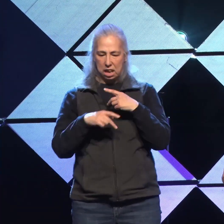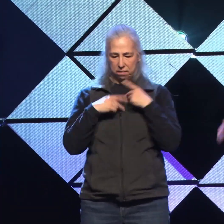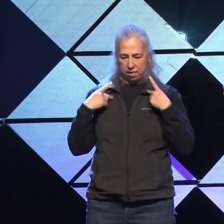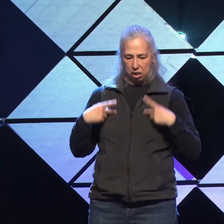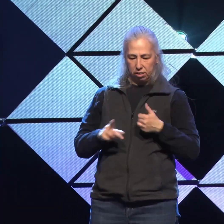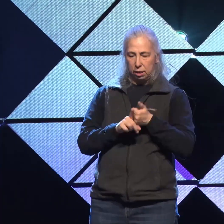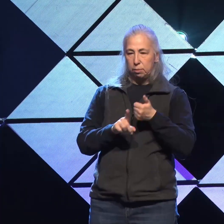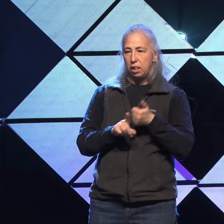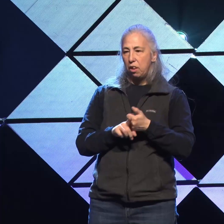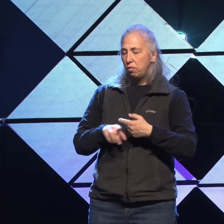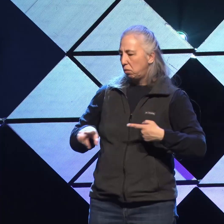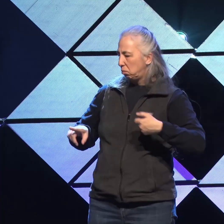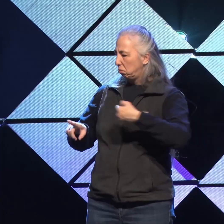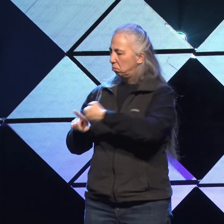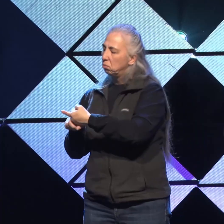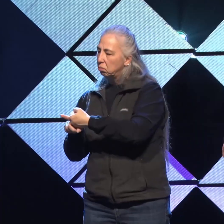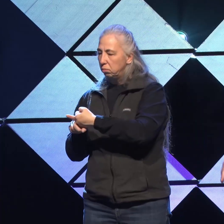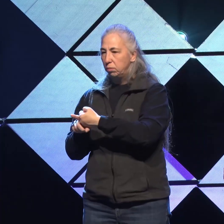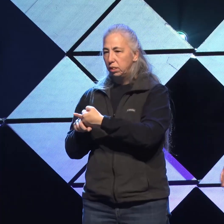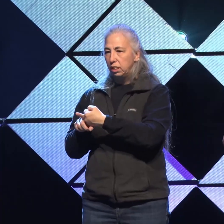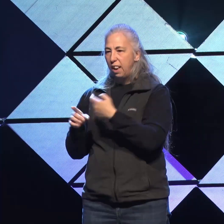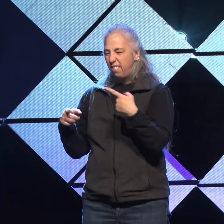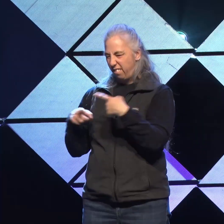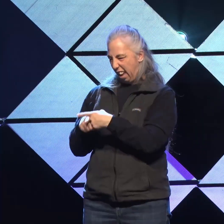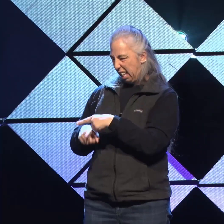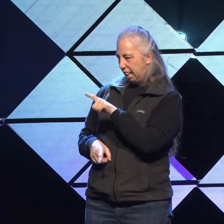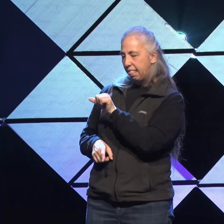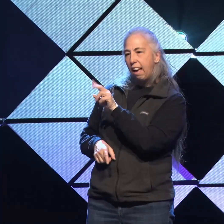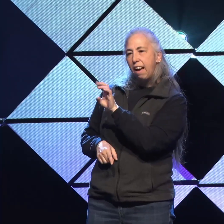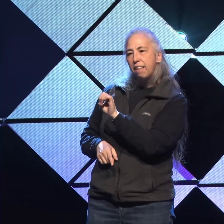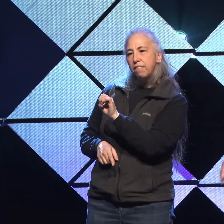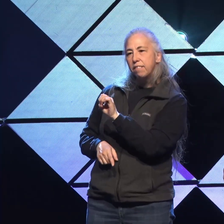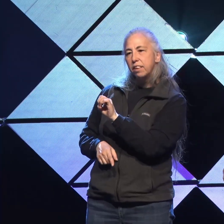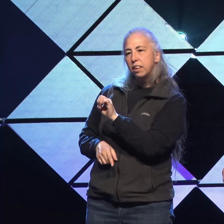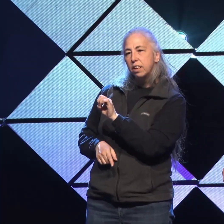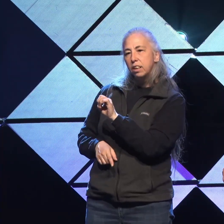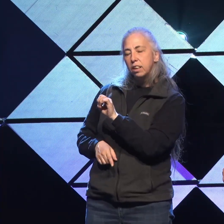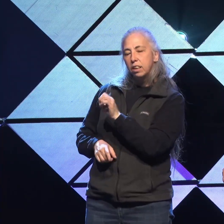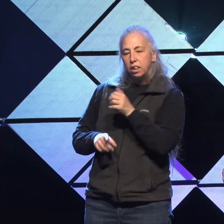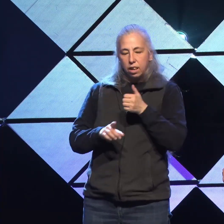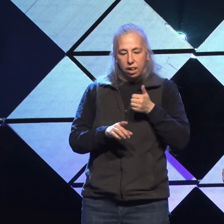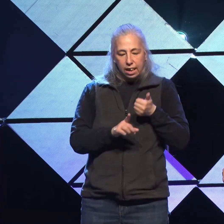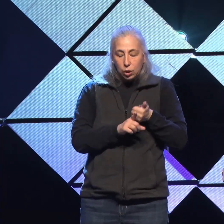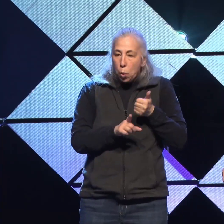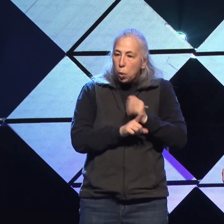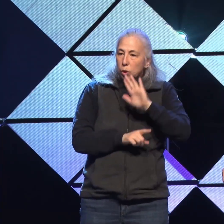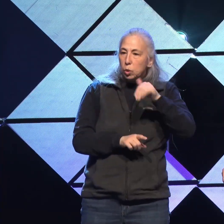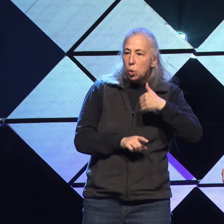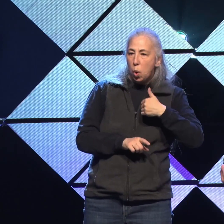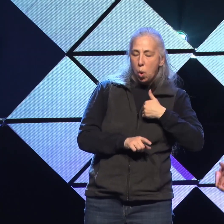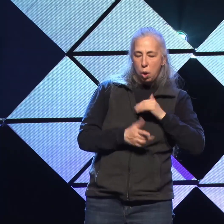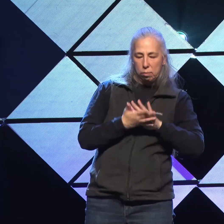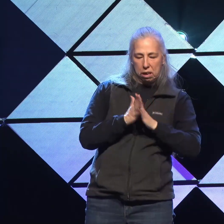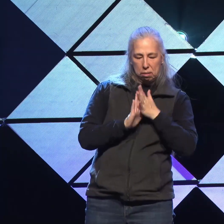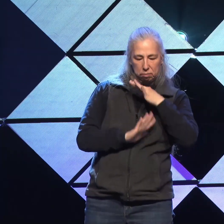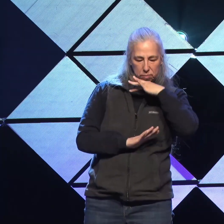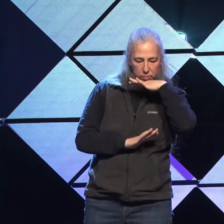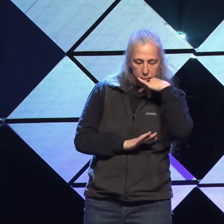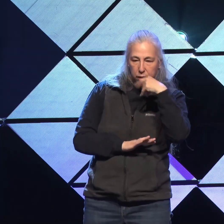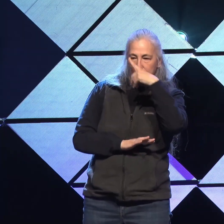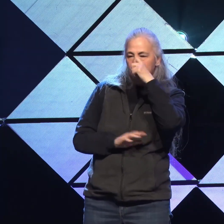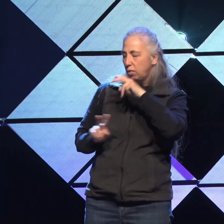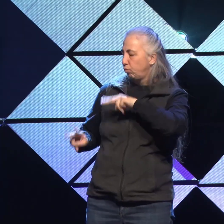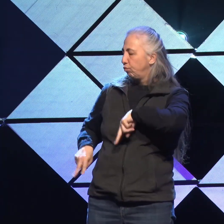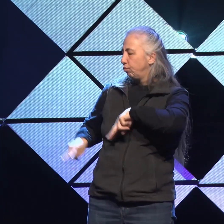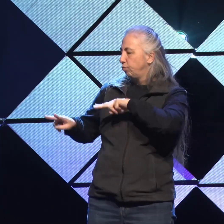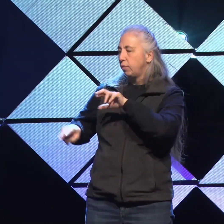In reality, he was violating love. He was poisoning his own soul. And he didn't even know it. He didn't have a